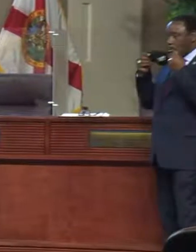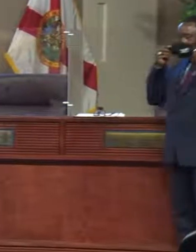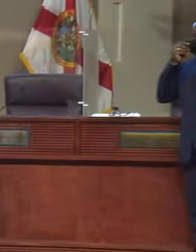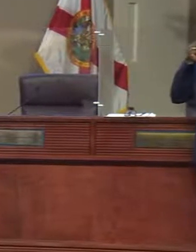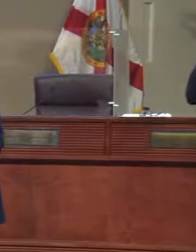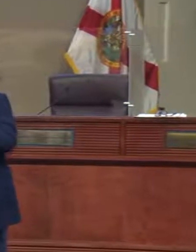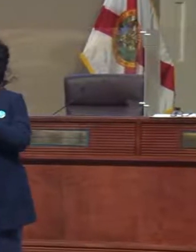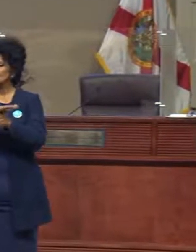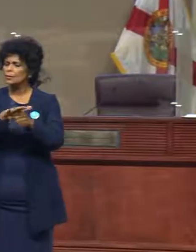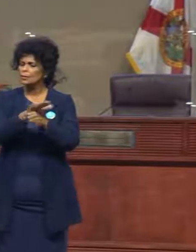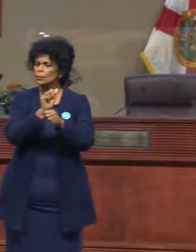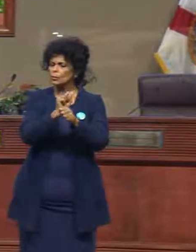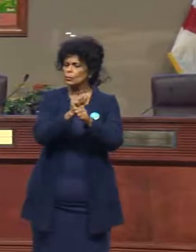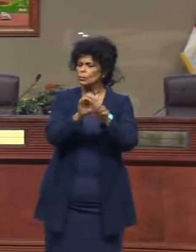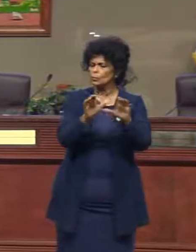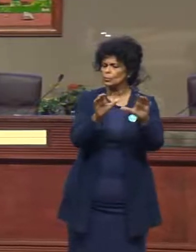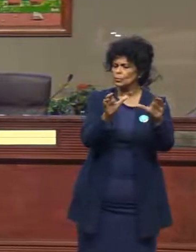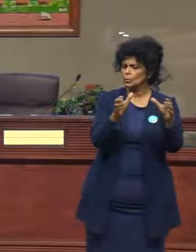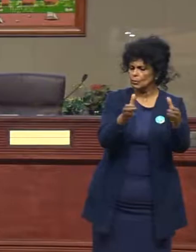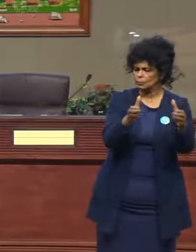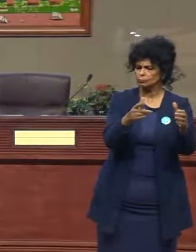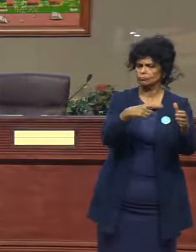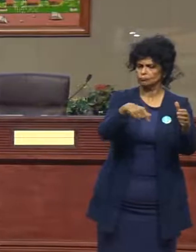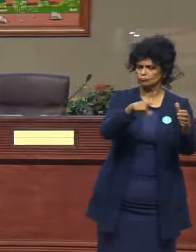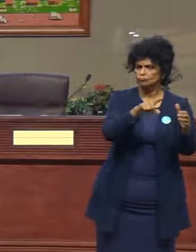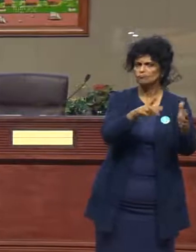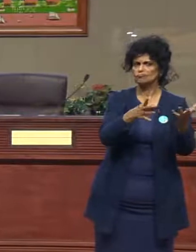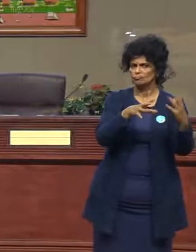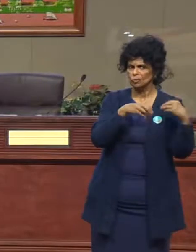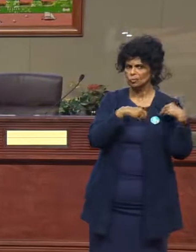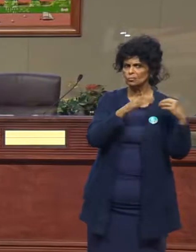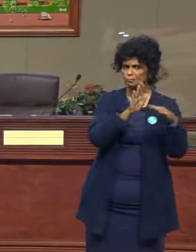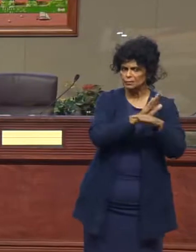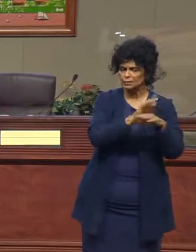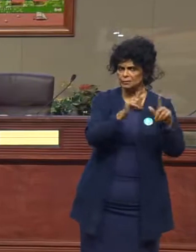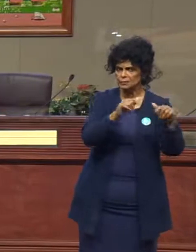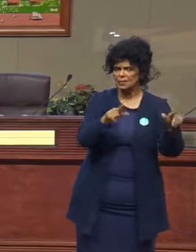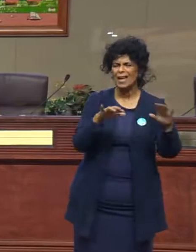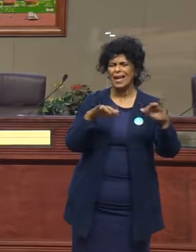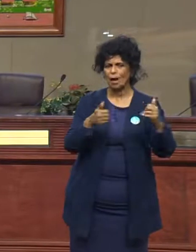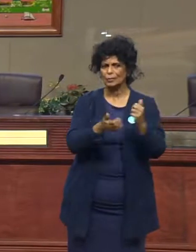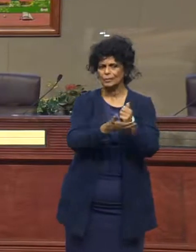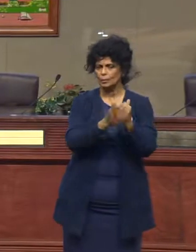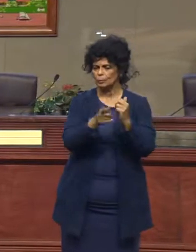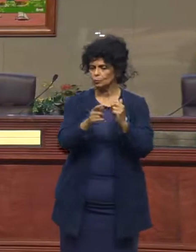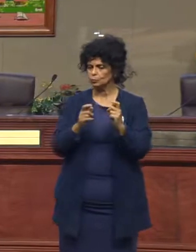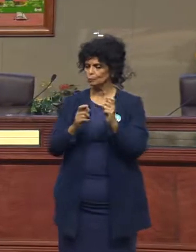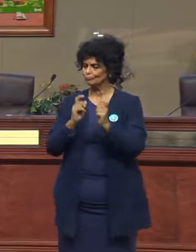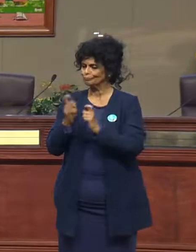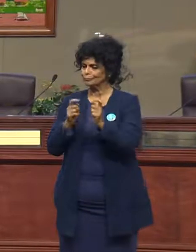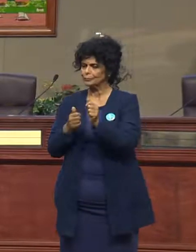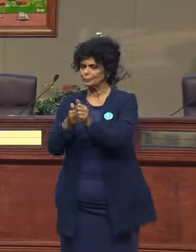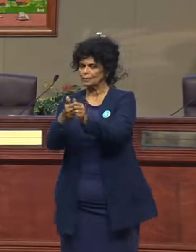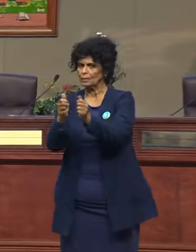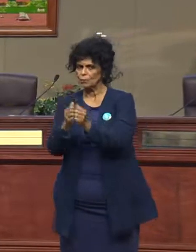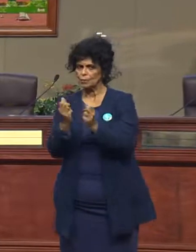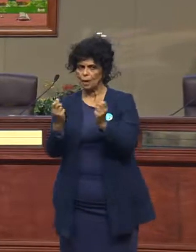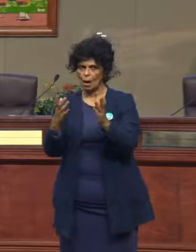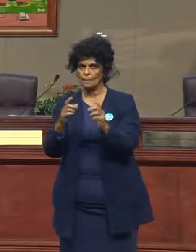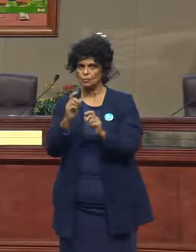employers have in helping to maintain the pace of vaccine doses being given? That's an interesting question